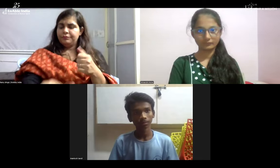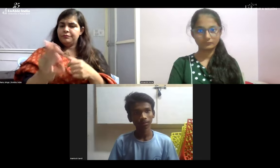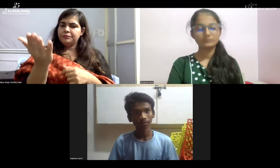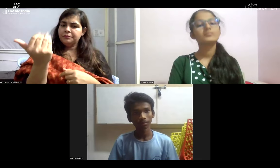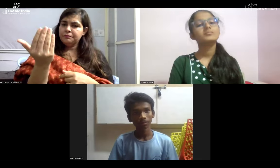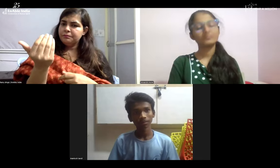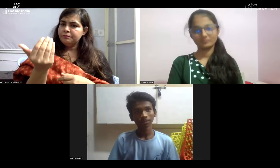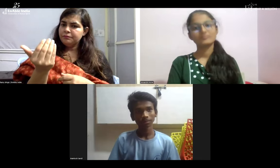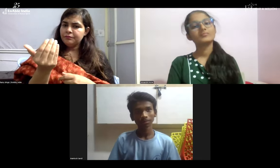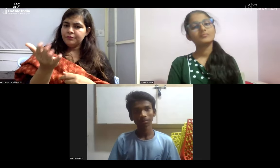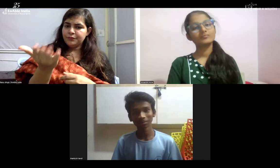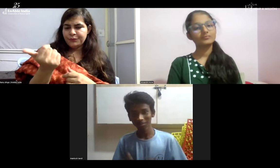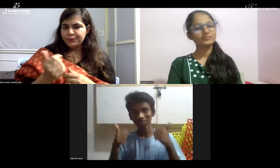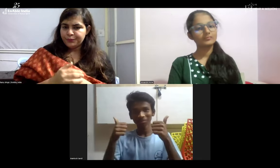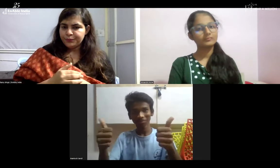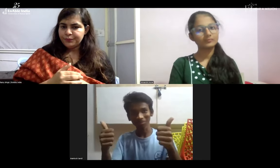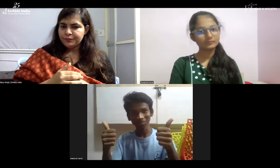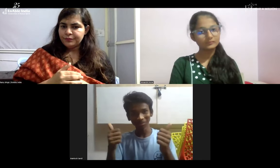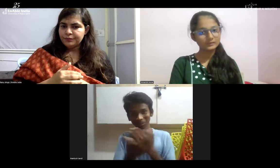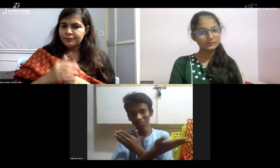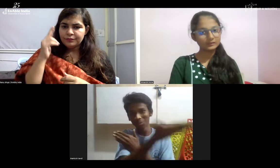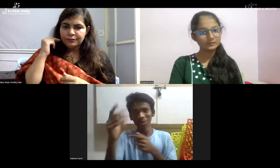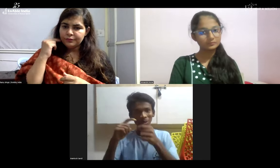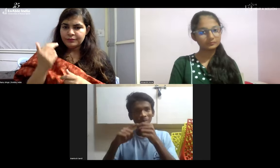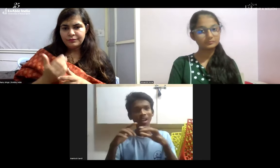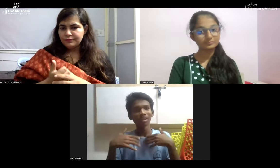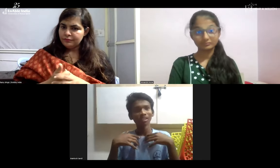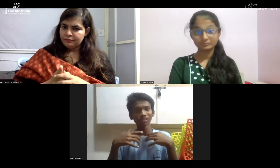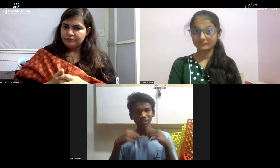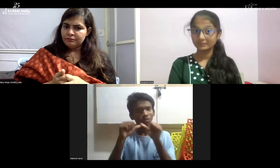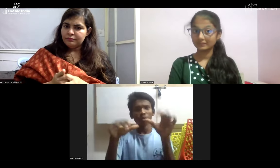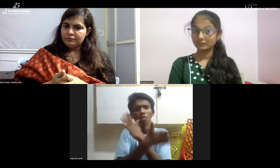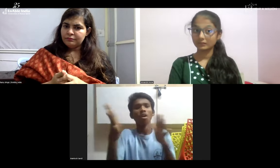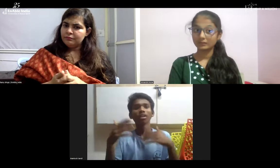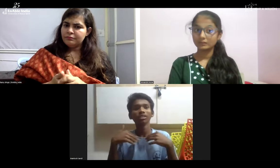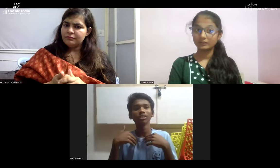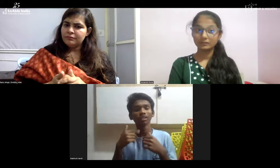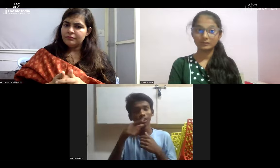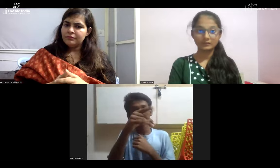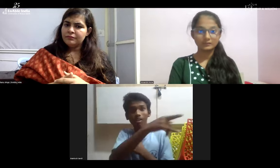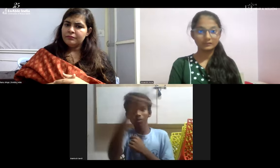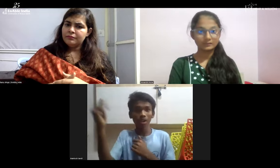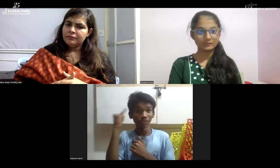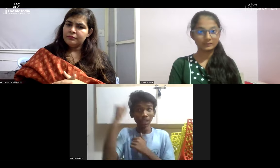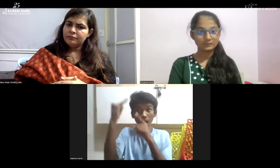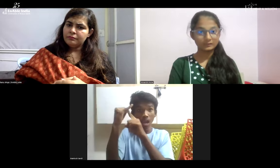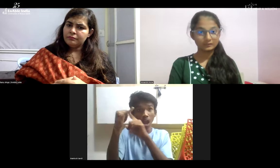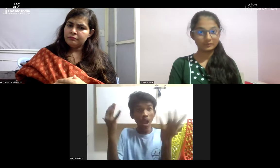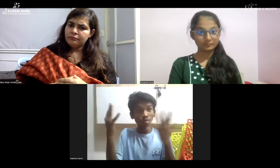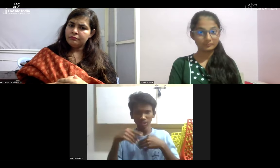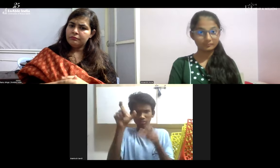stress. Exercising, drawing, going out, reading. So,